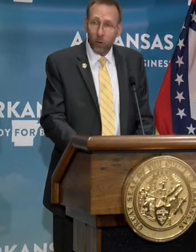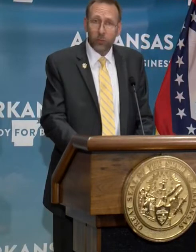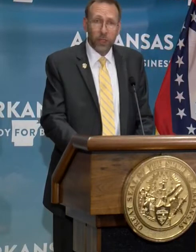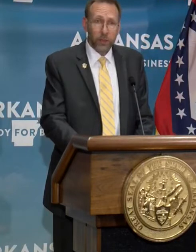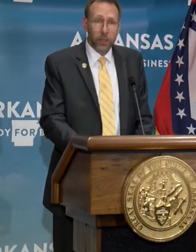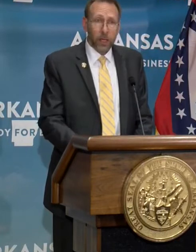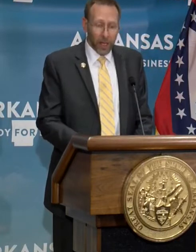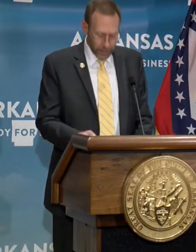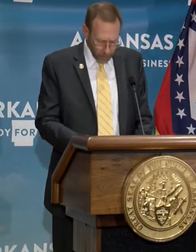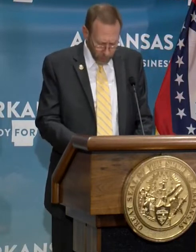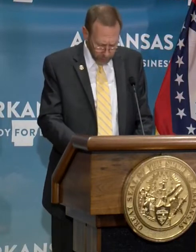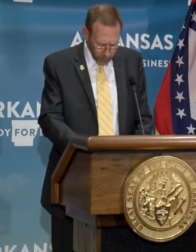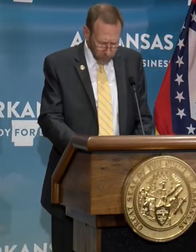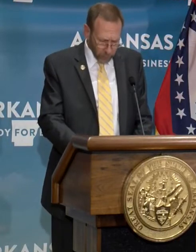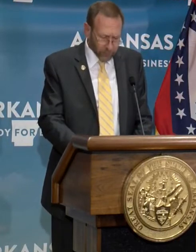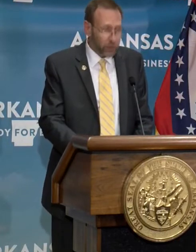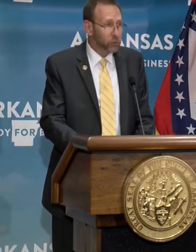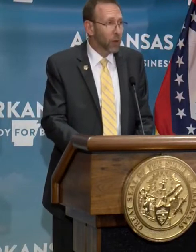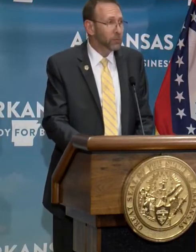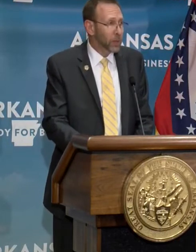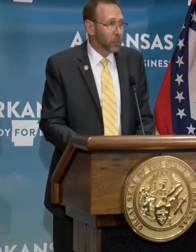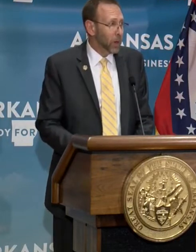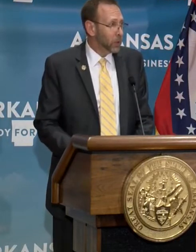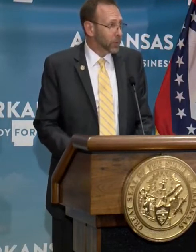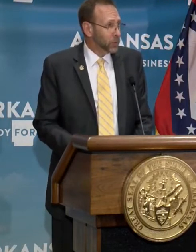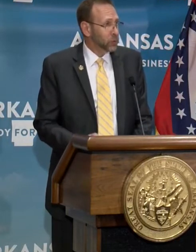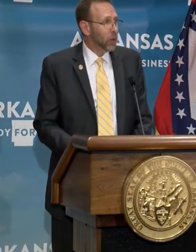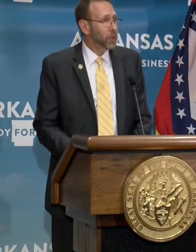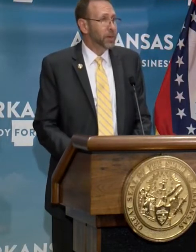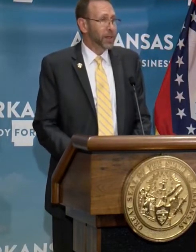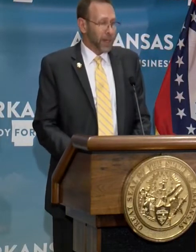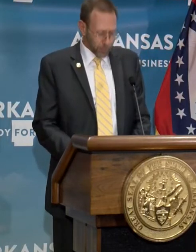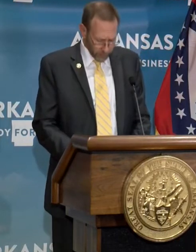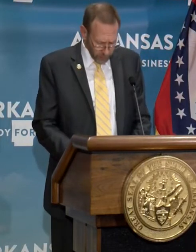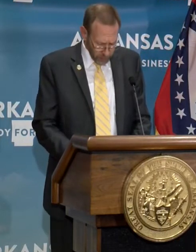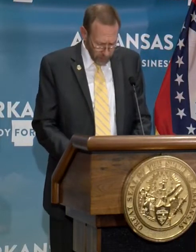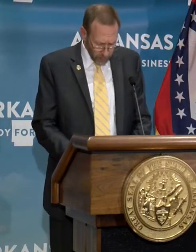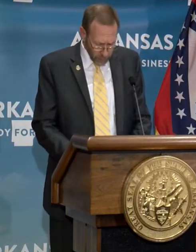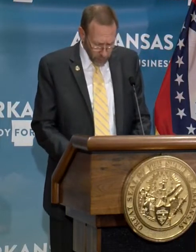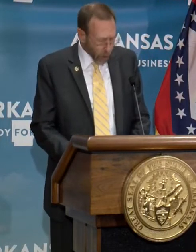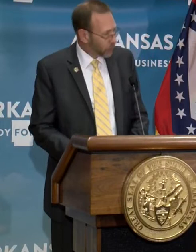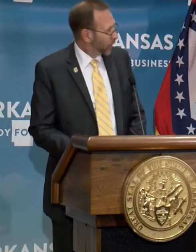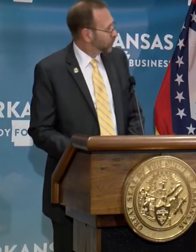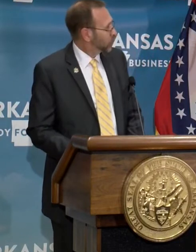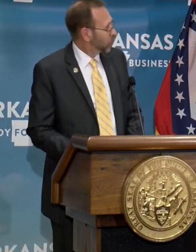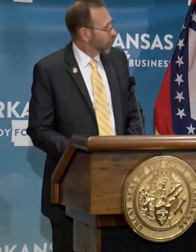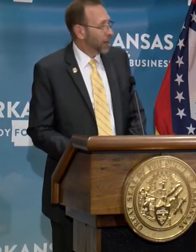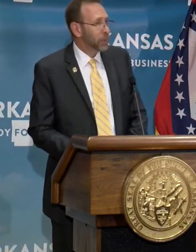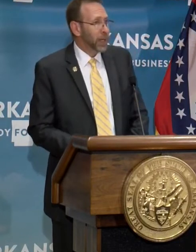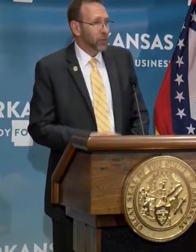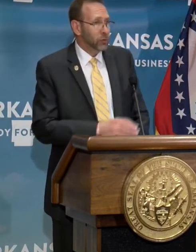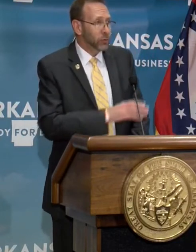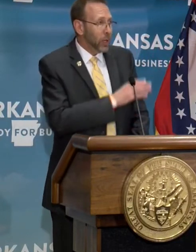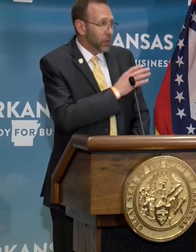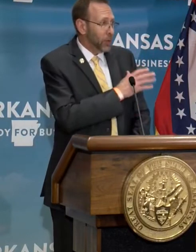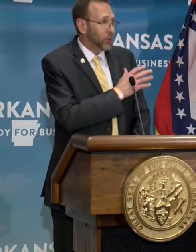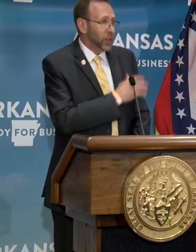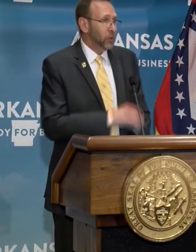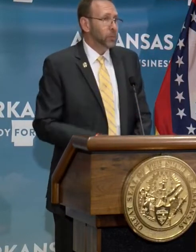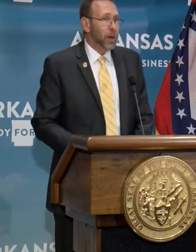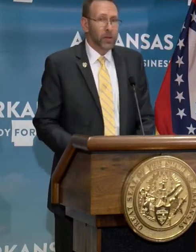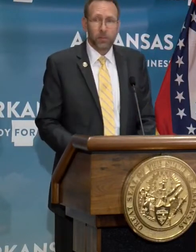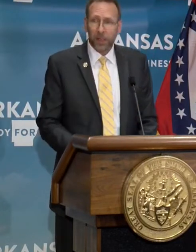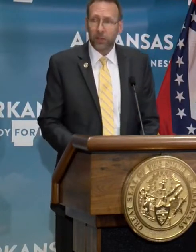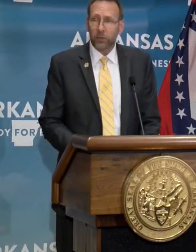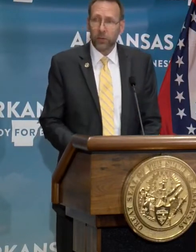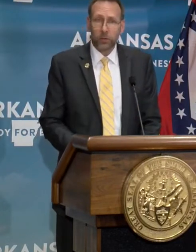can result in. And I wanted to finish off my remarks by just talking about a couple of the non-respiratory complications. This